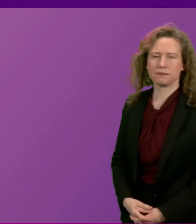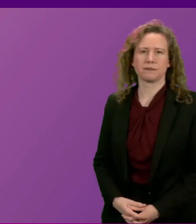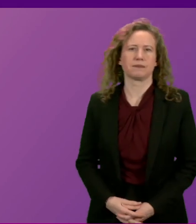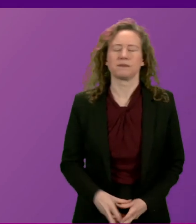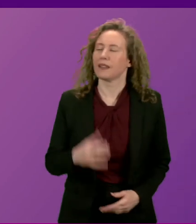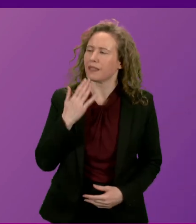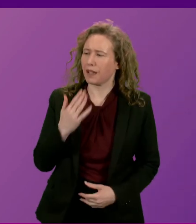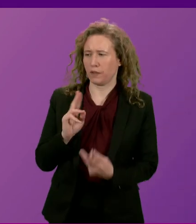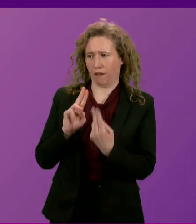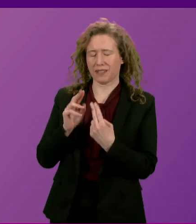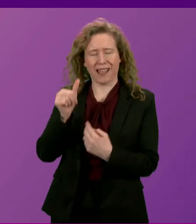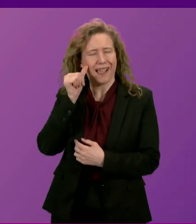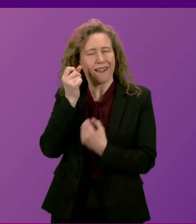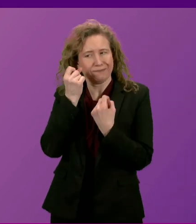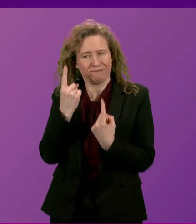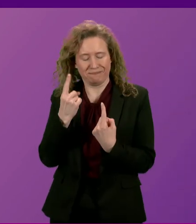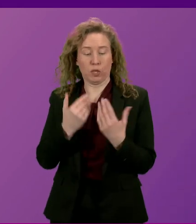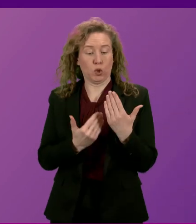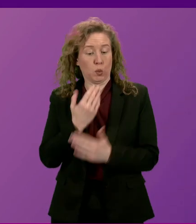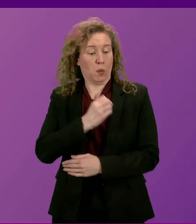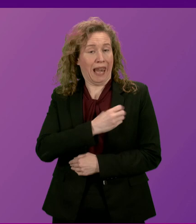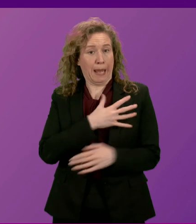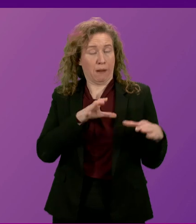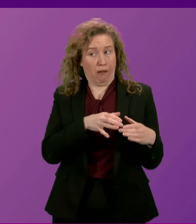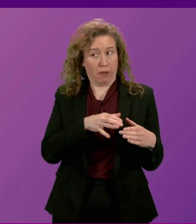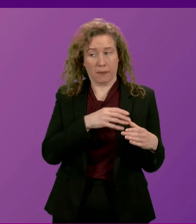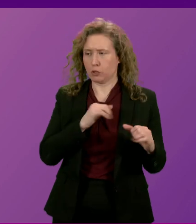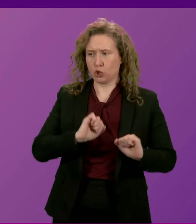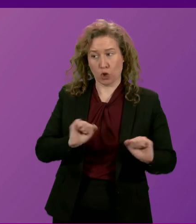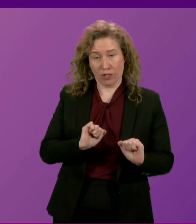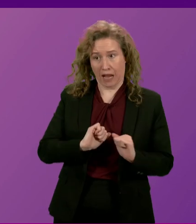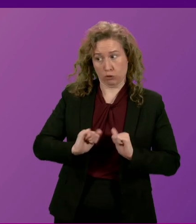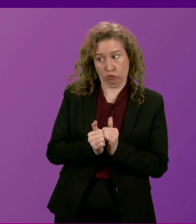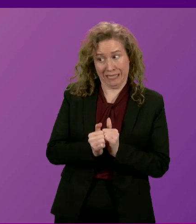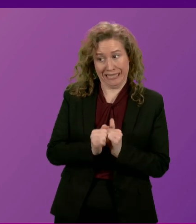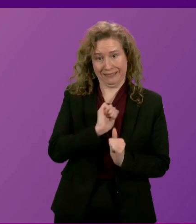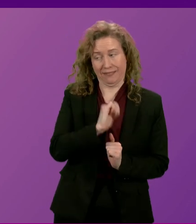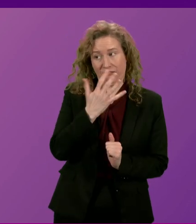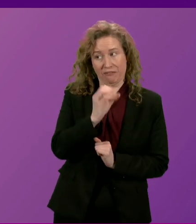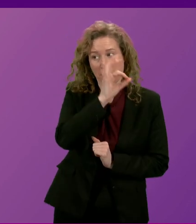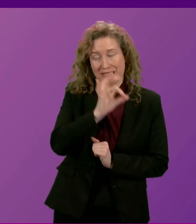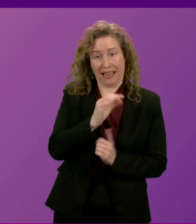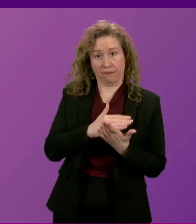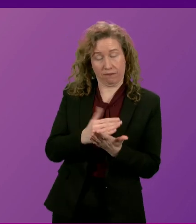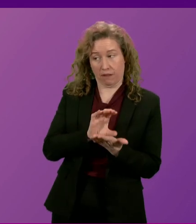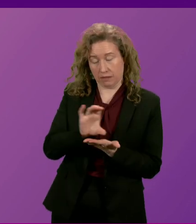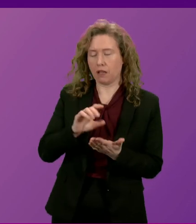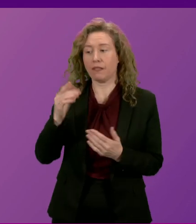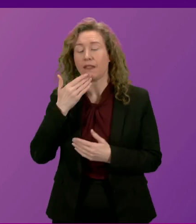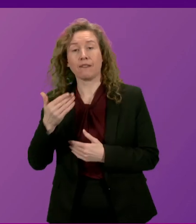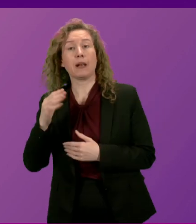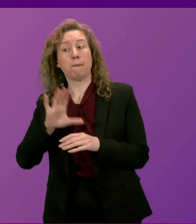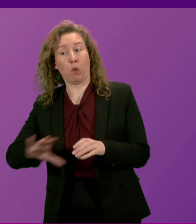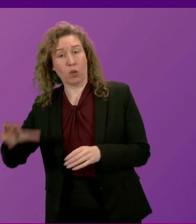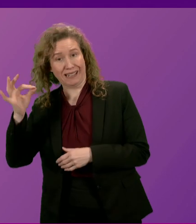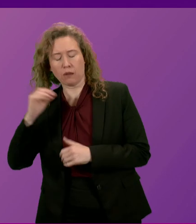note the position. Apparently, the incoming Labour government has not reaffirmed its 50% share of funding. Thankfully, Borders Council has